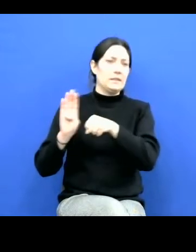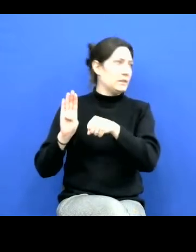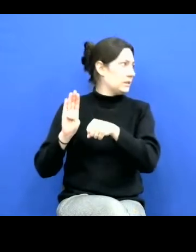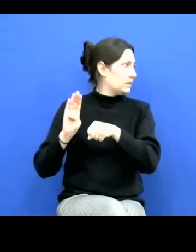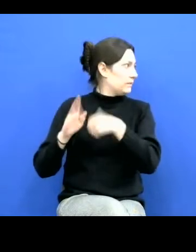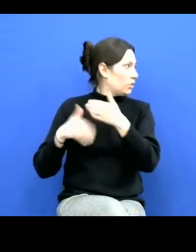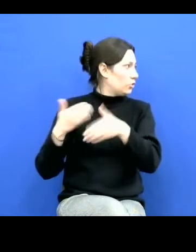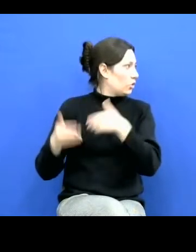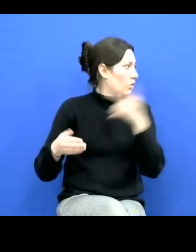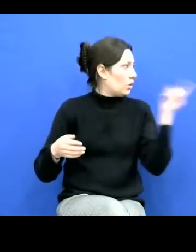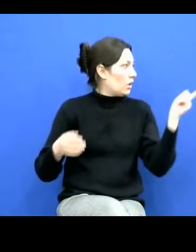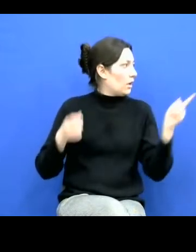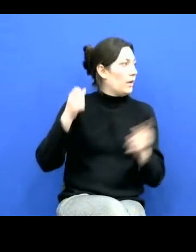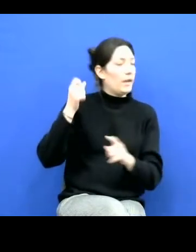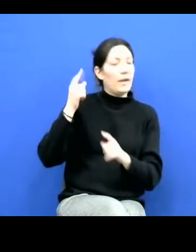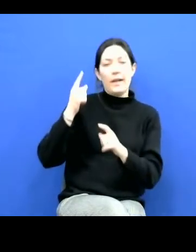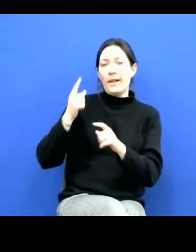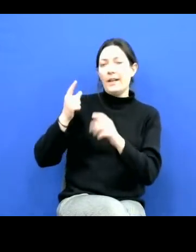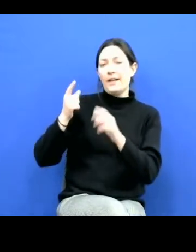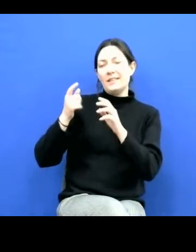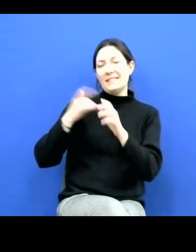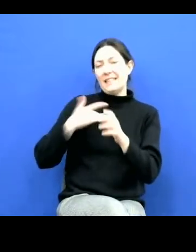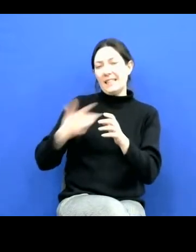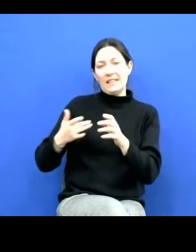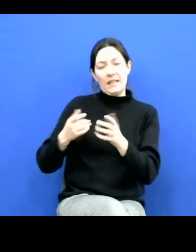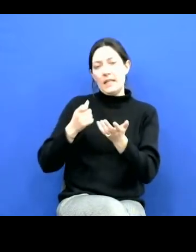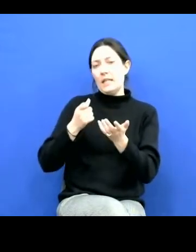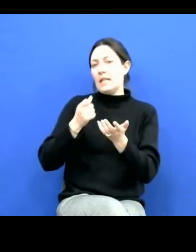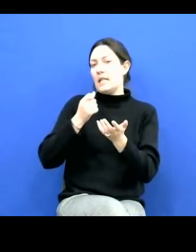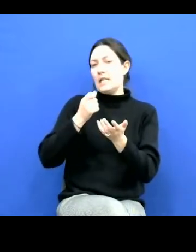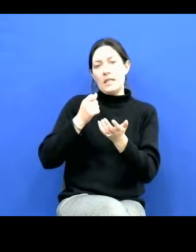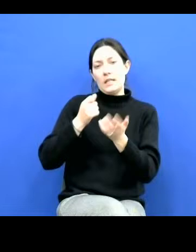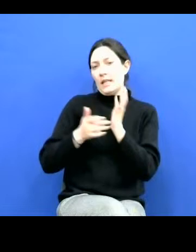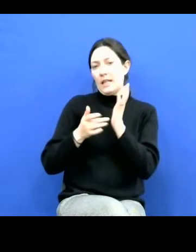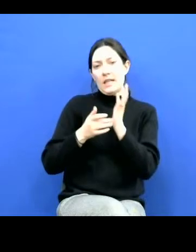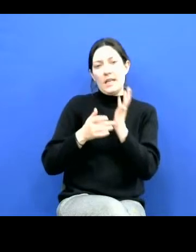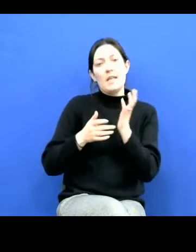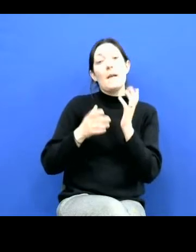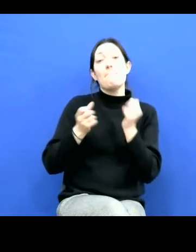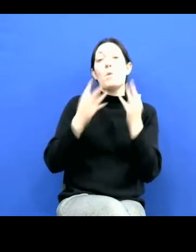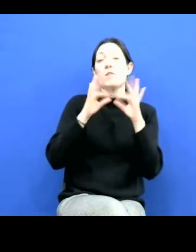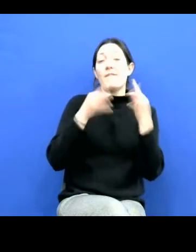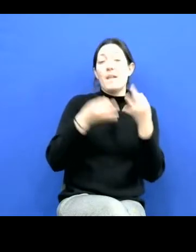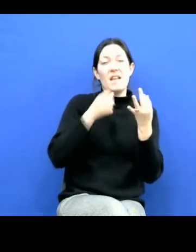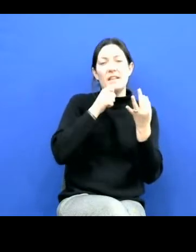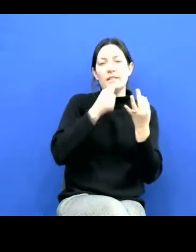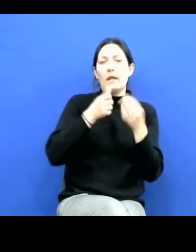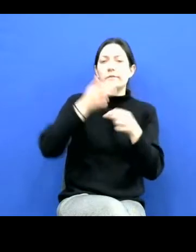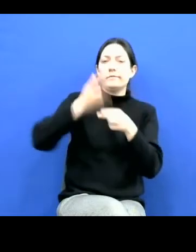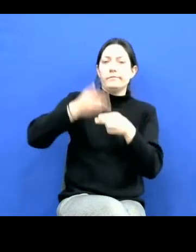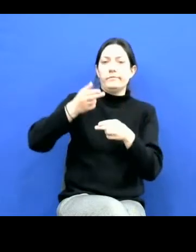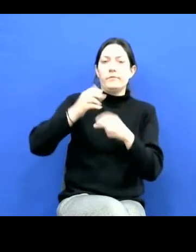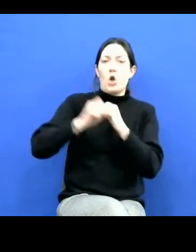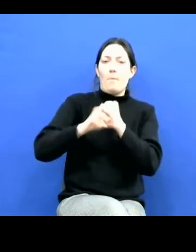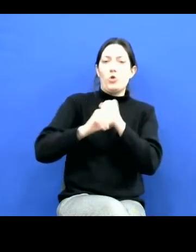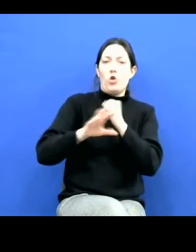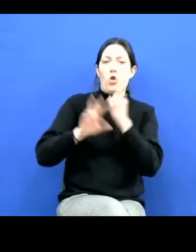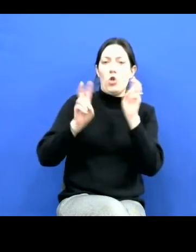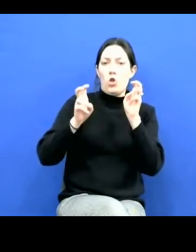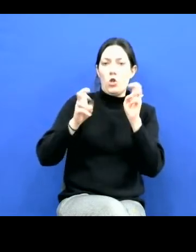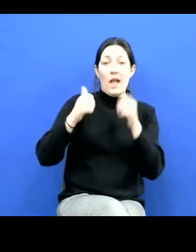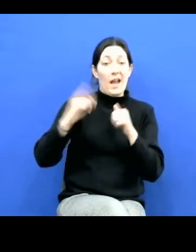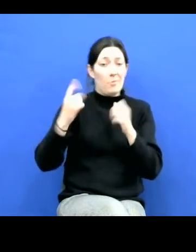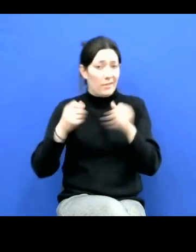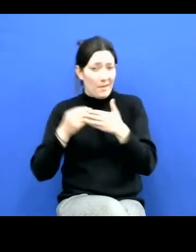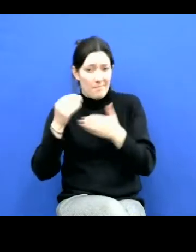to be apartments. clear, it's not. not. Multifamily is not considered a commercial enterprise. Okay. I mean, anybody can buy your single